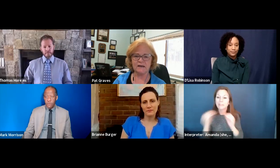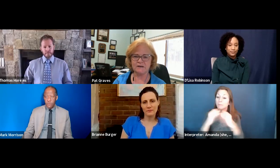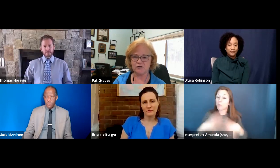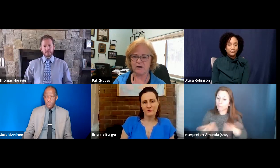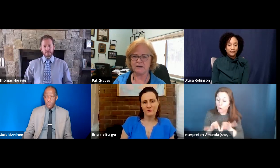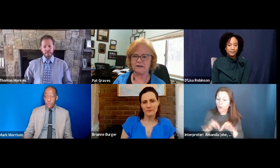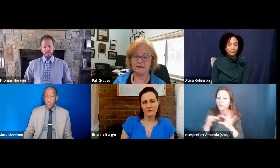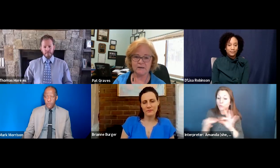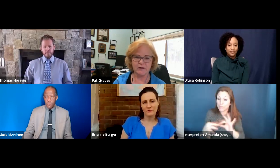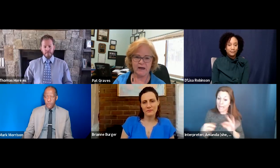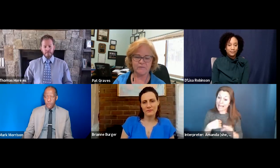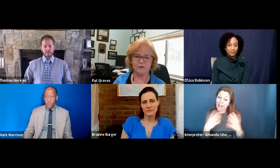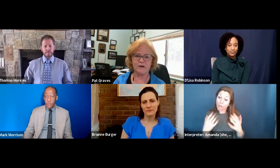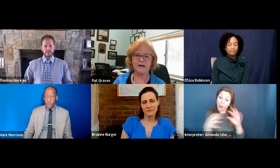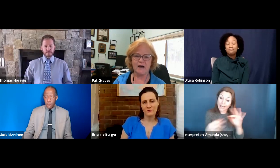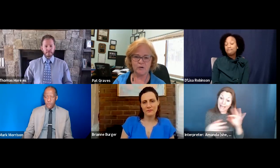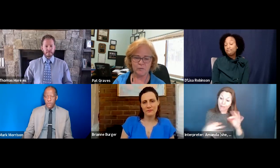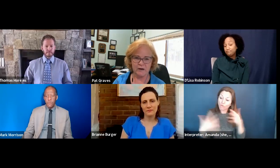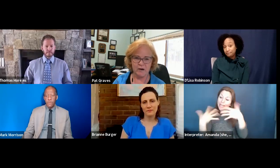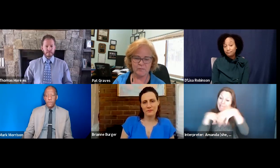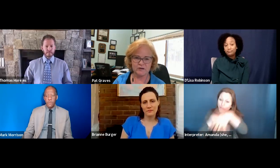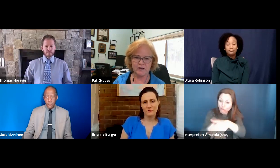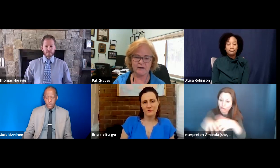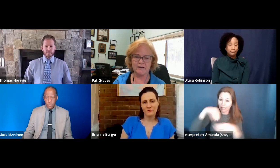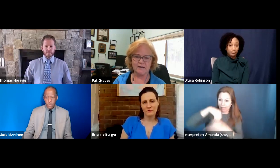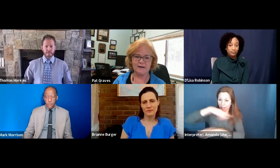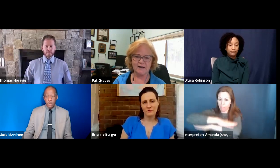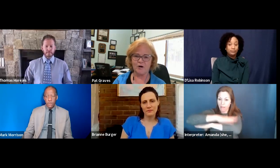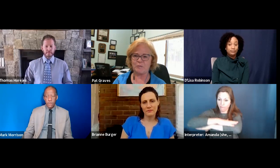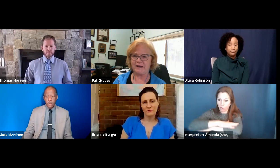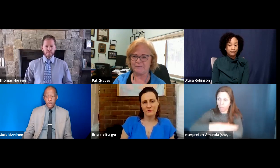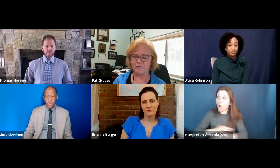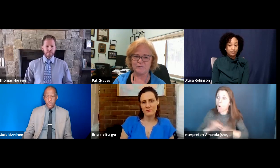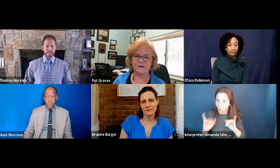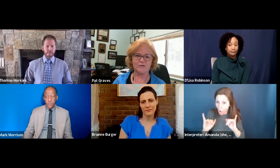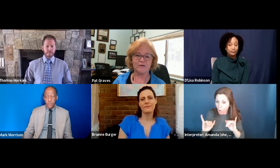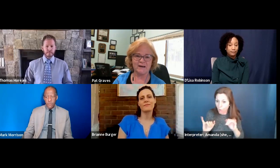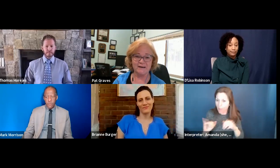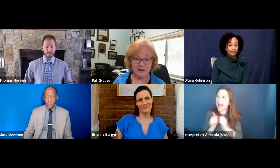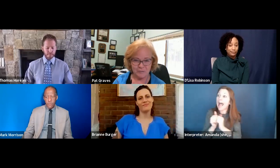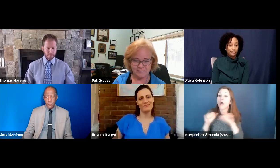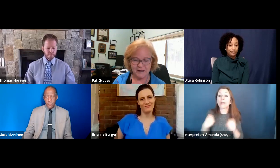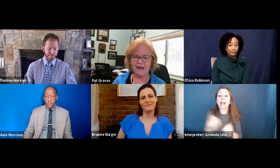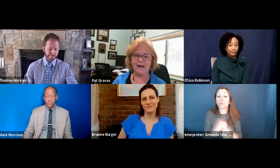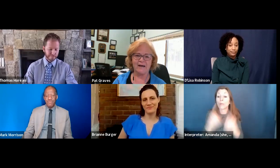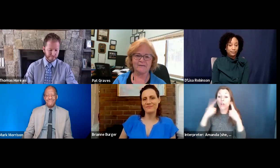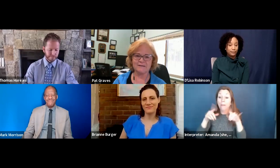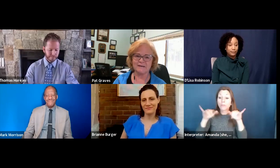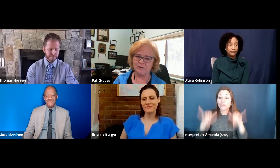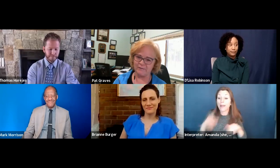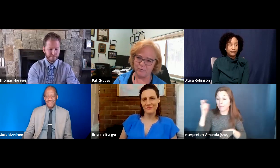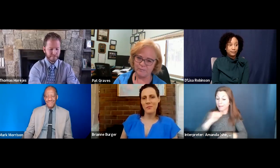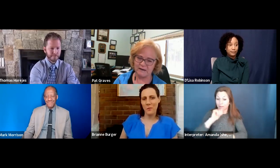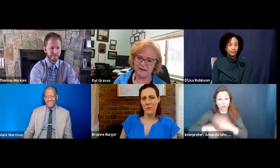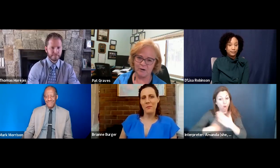that's integrated into the platform. How can we accomplish that? Not all platforms are created equal. And